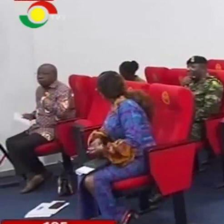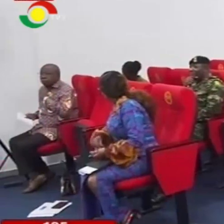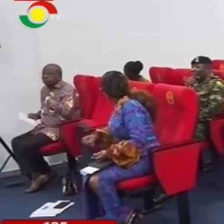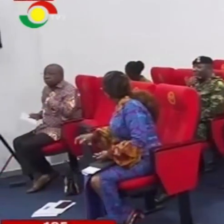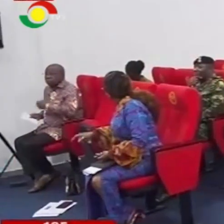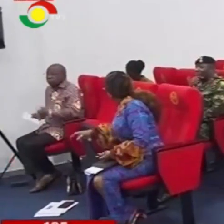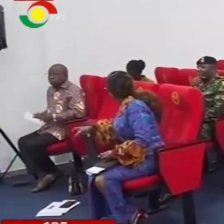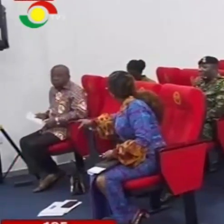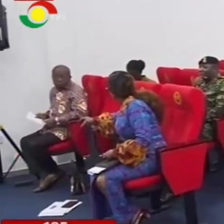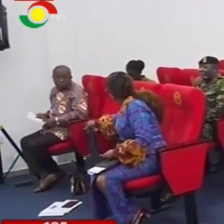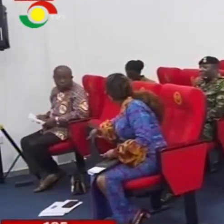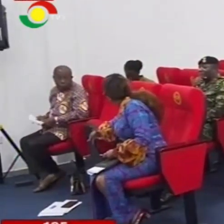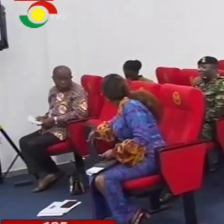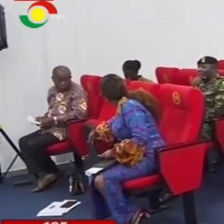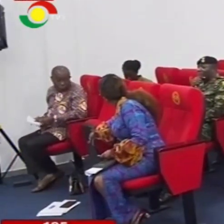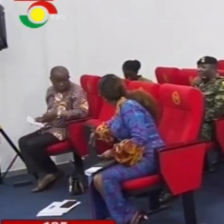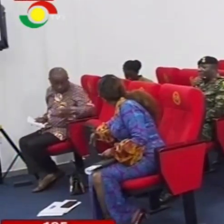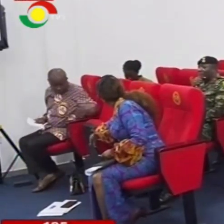far as I'm concerned,